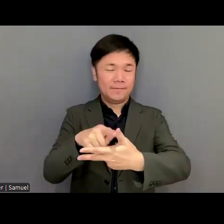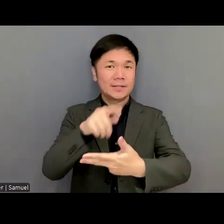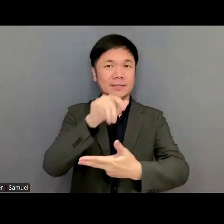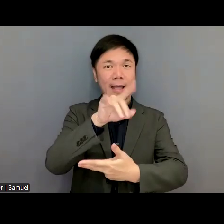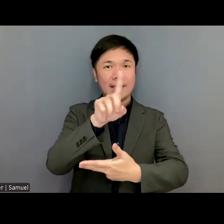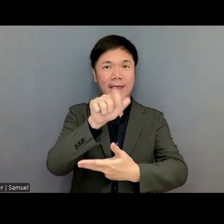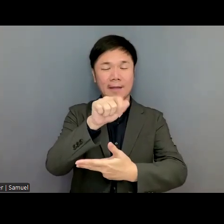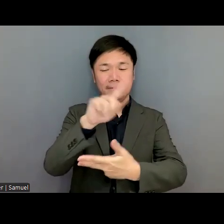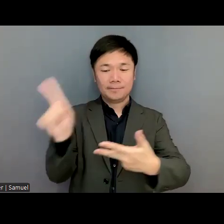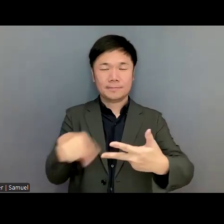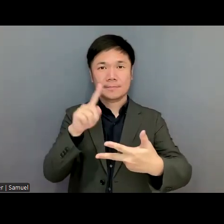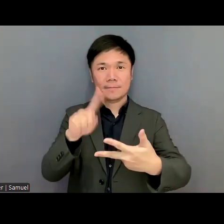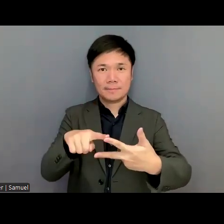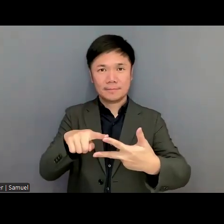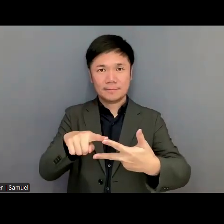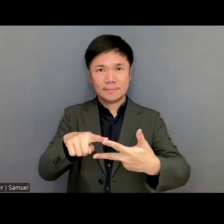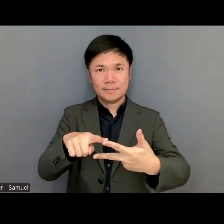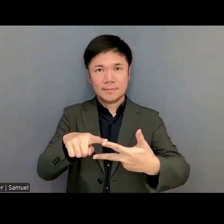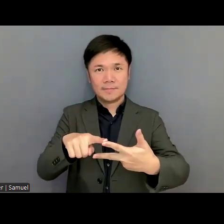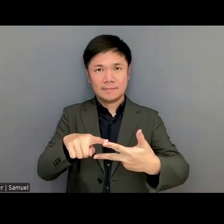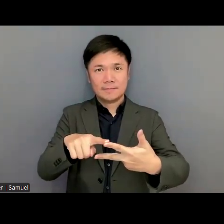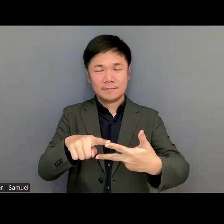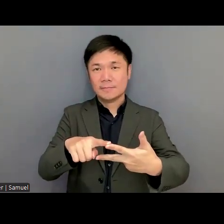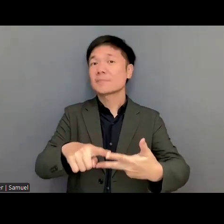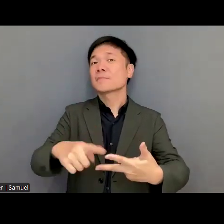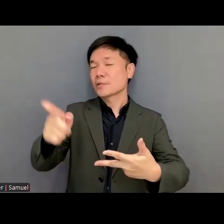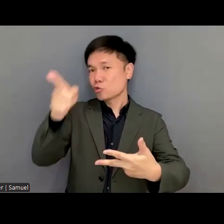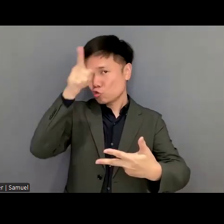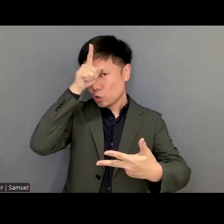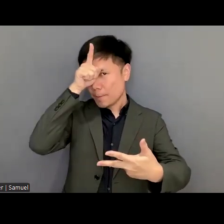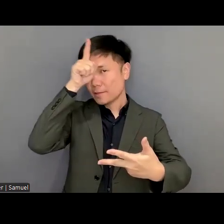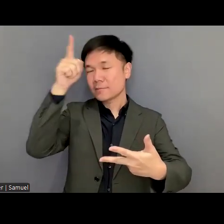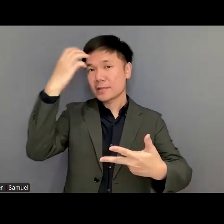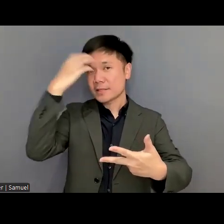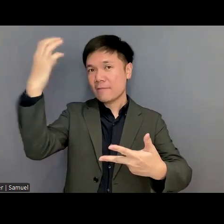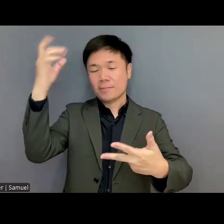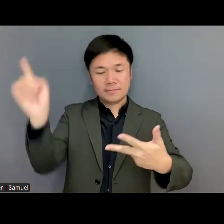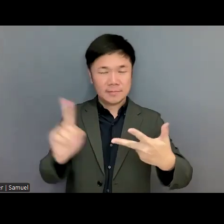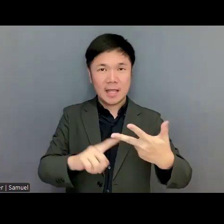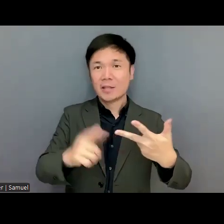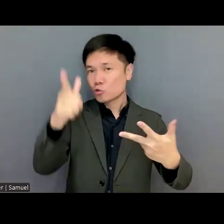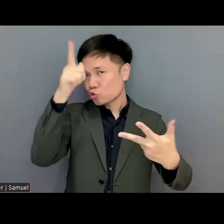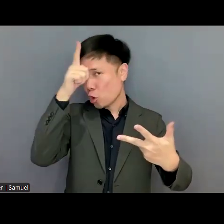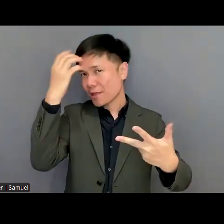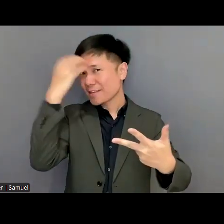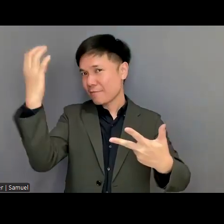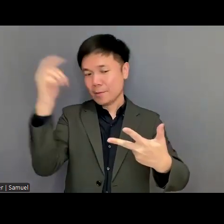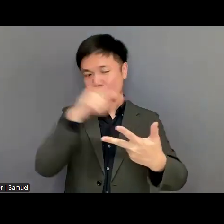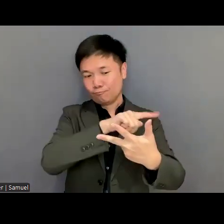Alliance and the governments of Germany and Jordan.